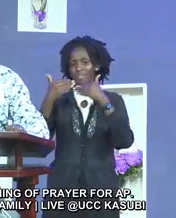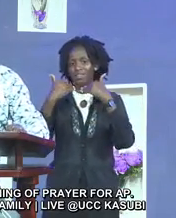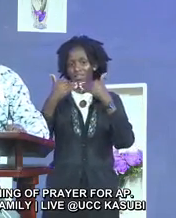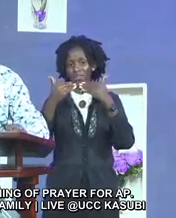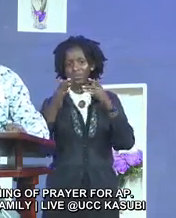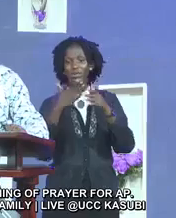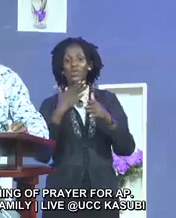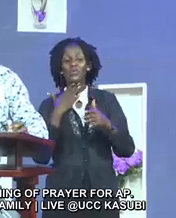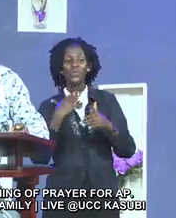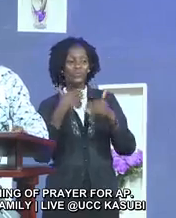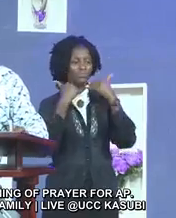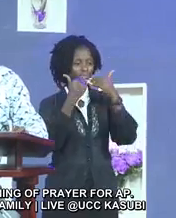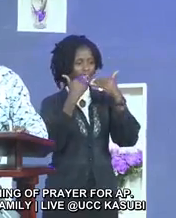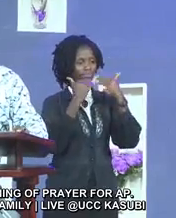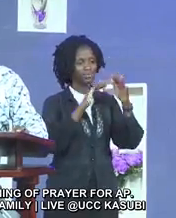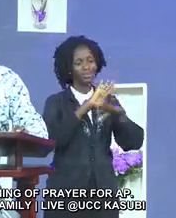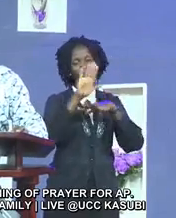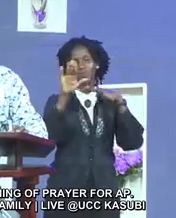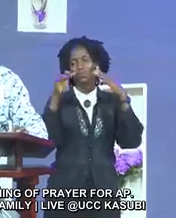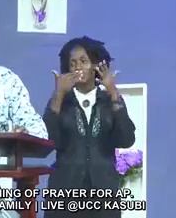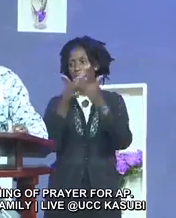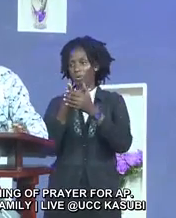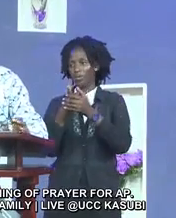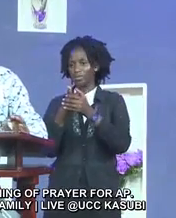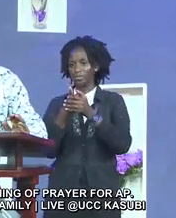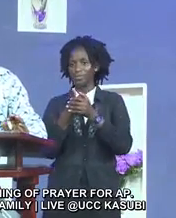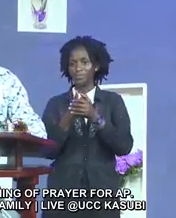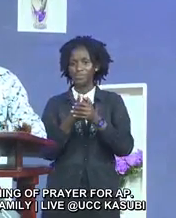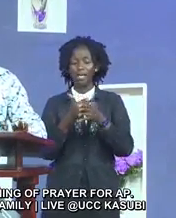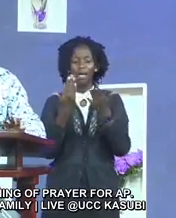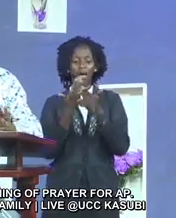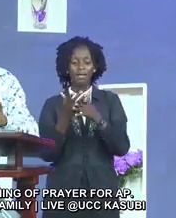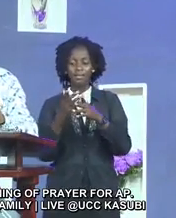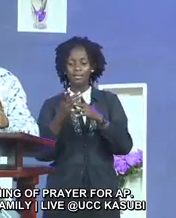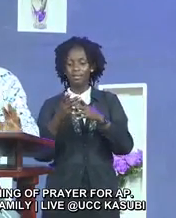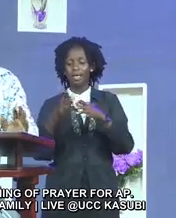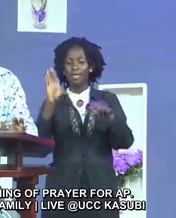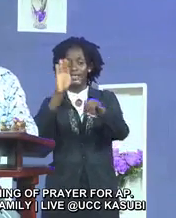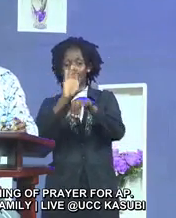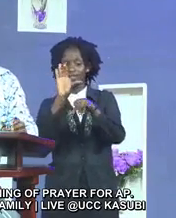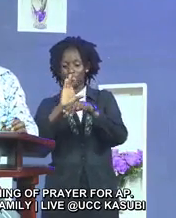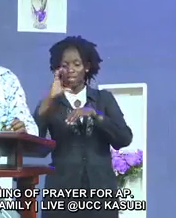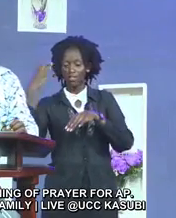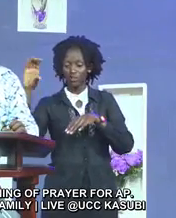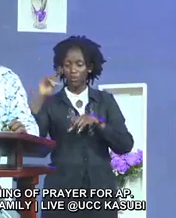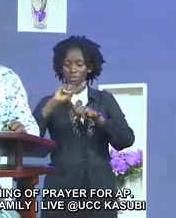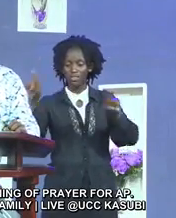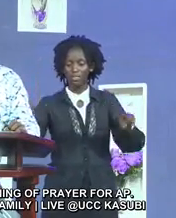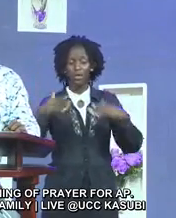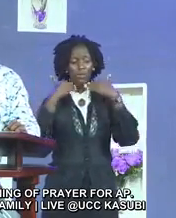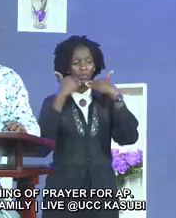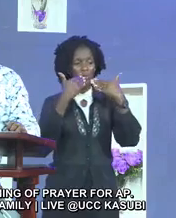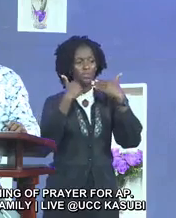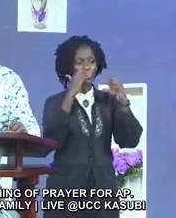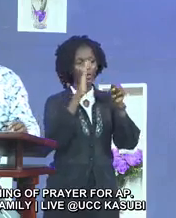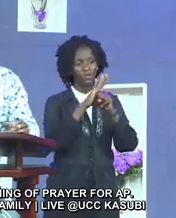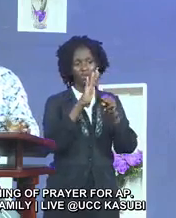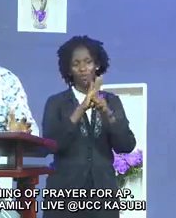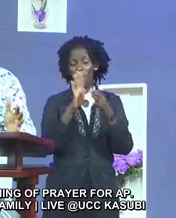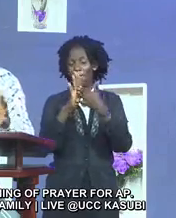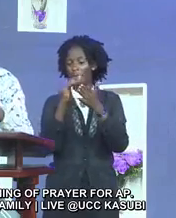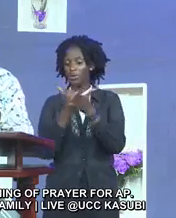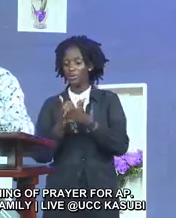twagala kubeebaza we want to thank you ng'akakiiko k'ekkanisa tubeebaza As the church committee, we say thank you.